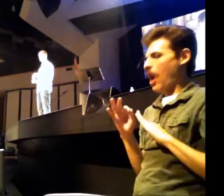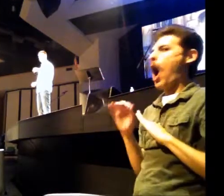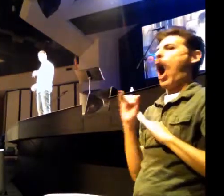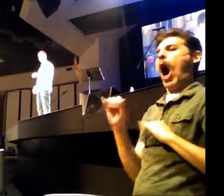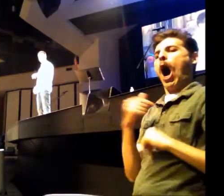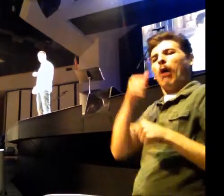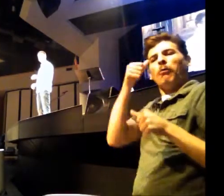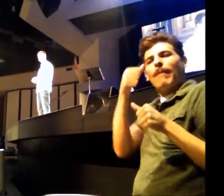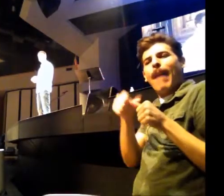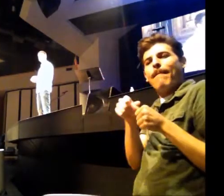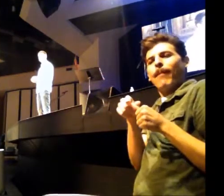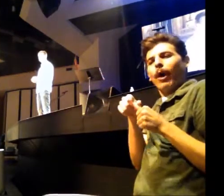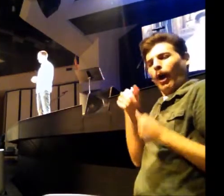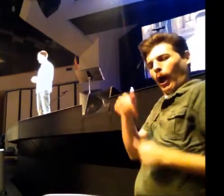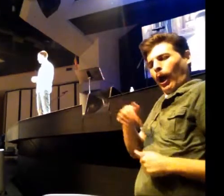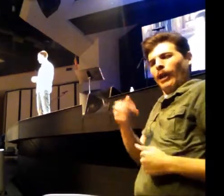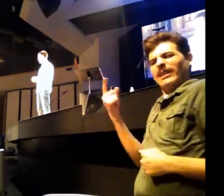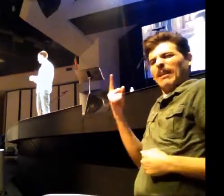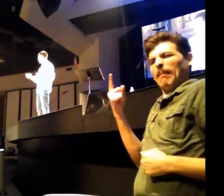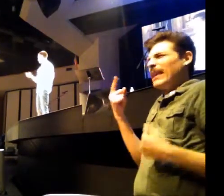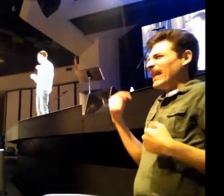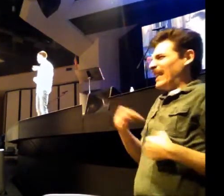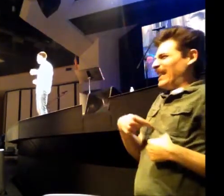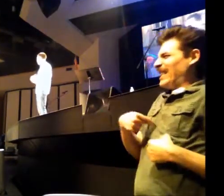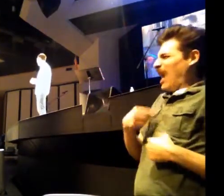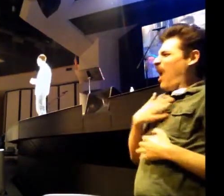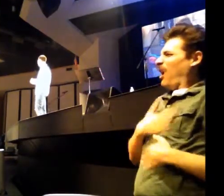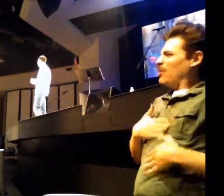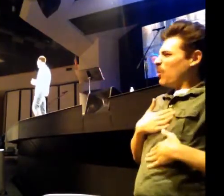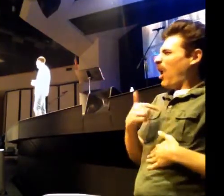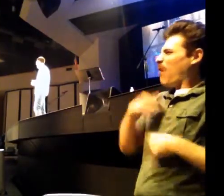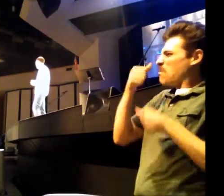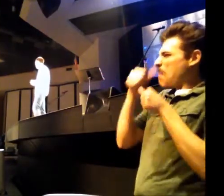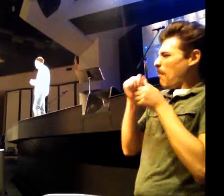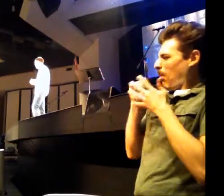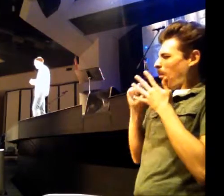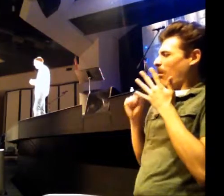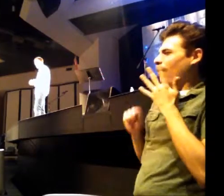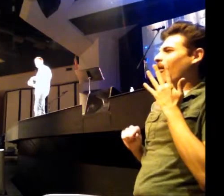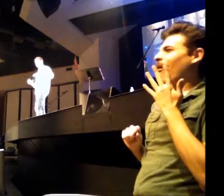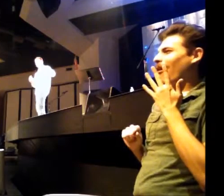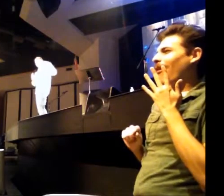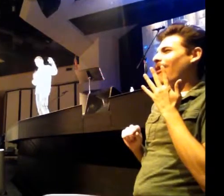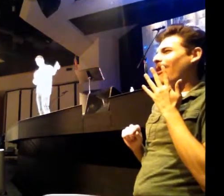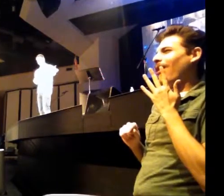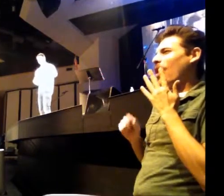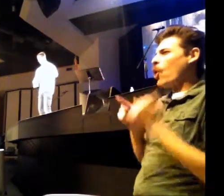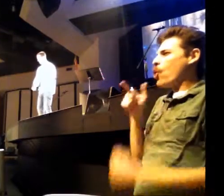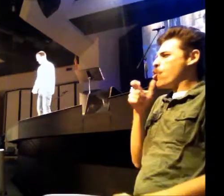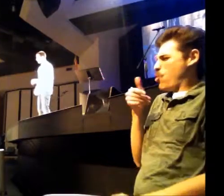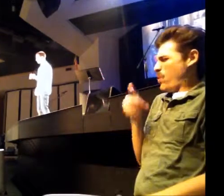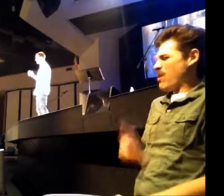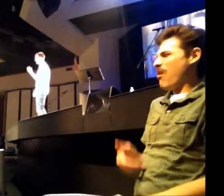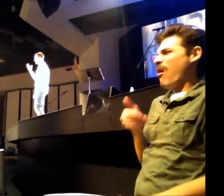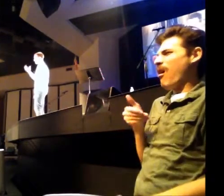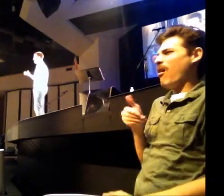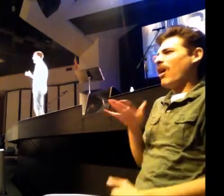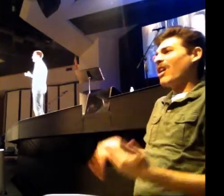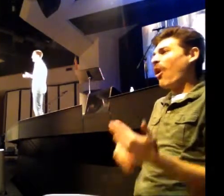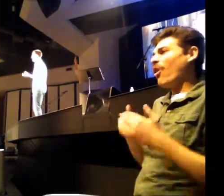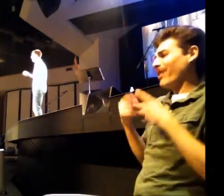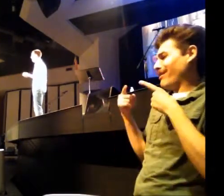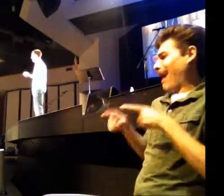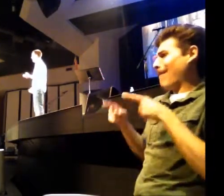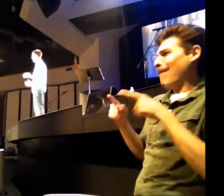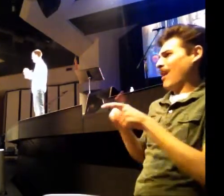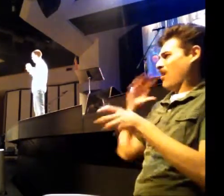that, you know what, right now is not an isolated moment, that our stories are intertwined with the stories of others, that all of these things that have occurred have shaped us into